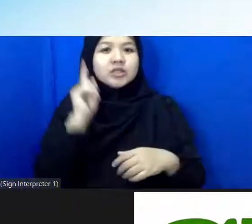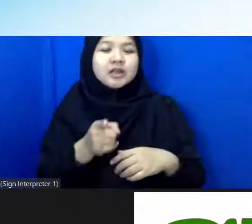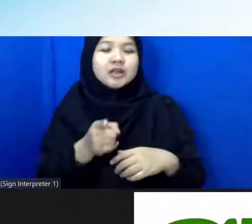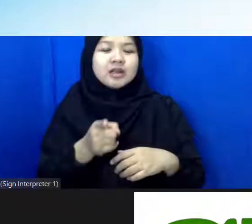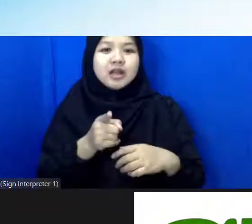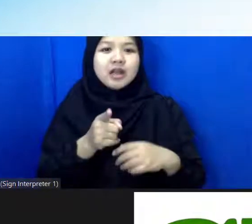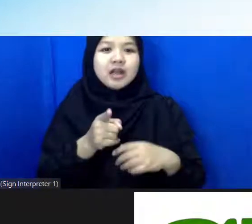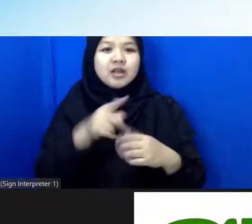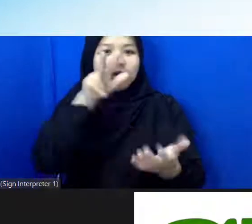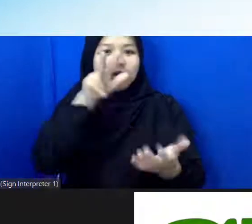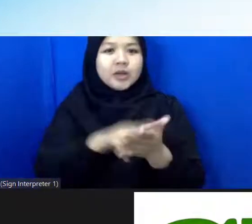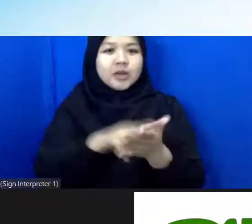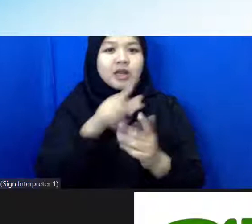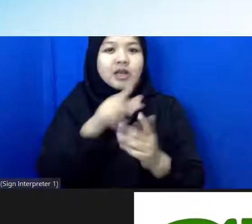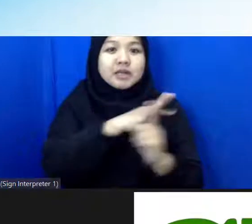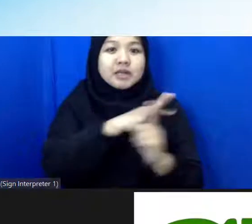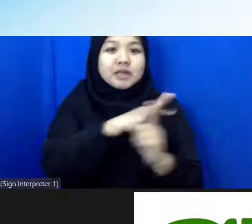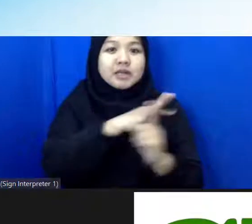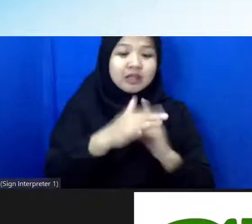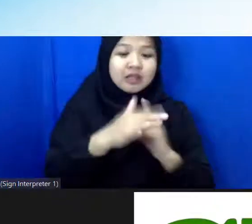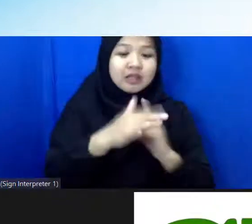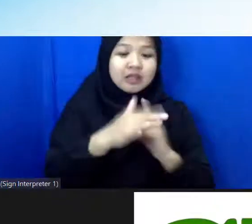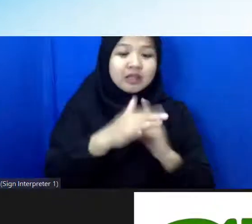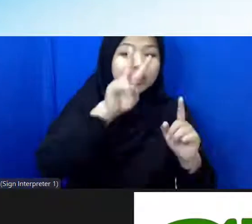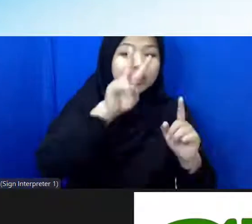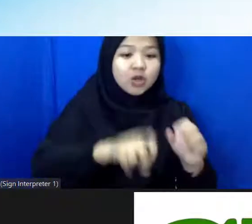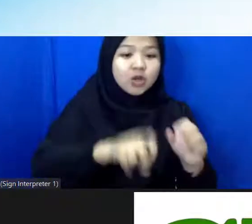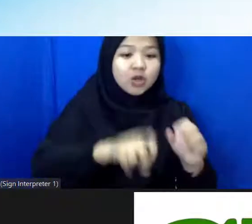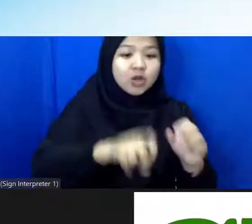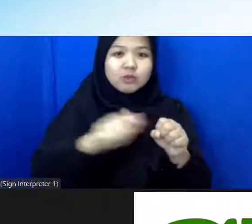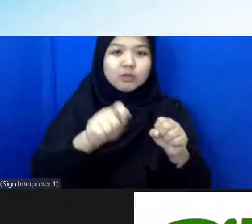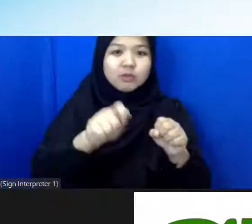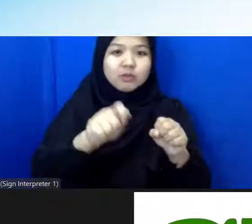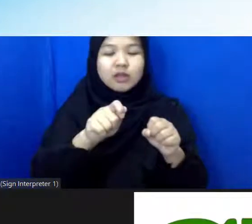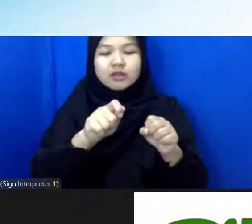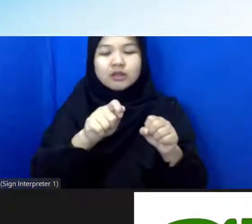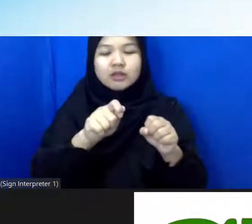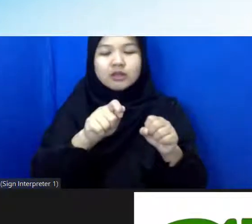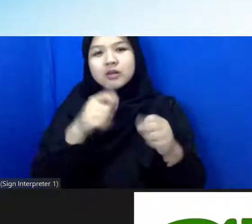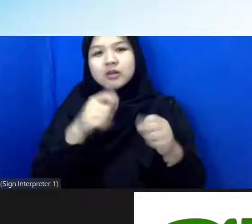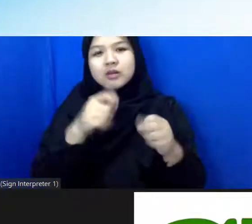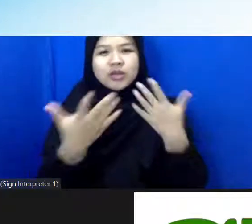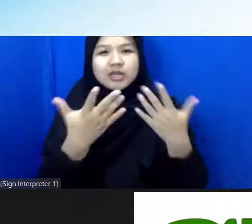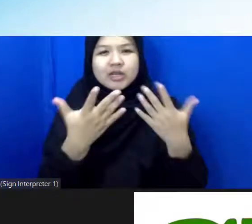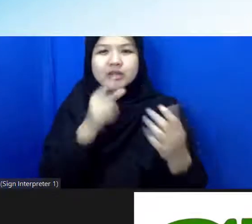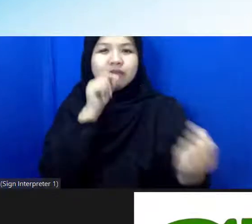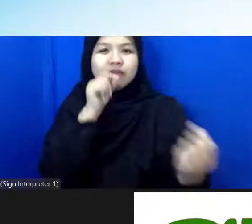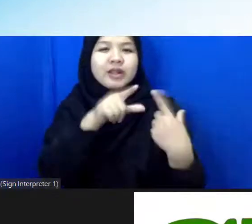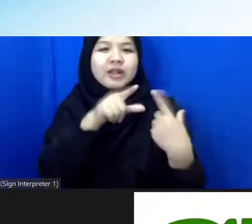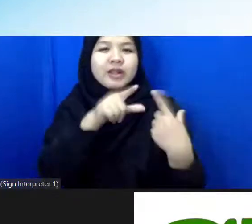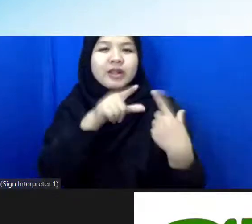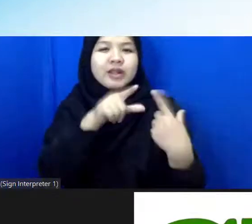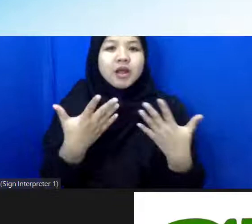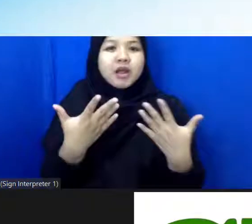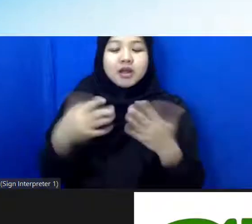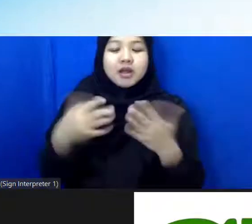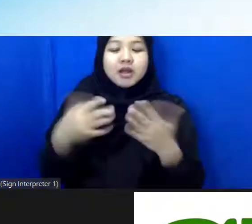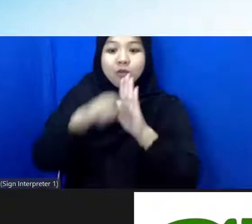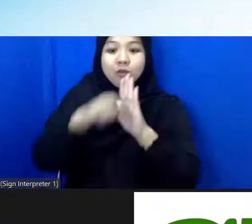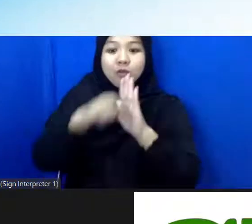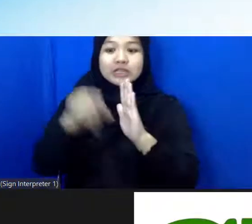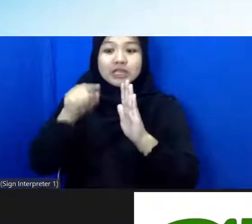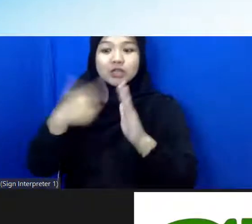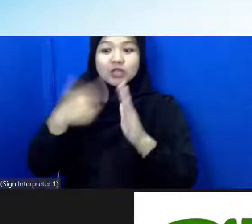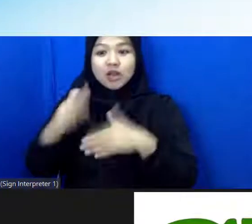the community, and the community has to practically make a scorecard and how far that the policy is endorsed